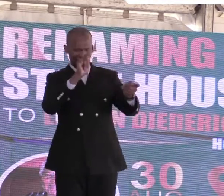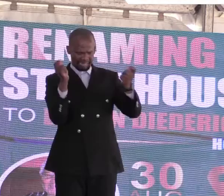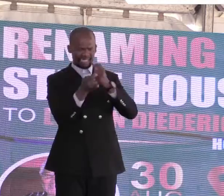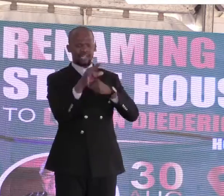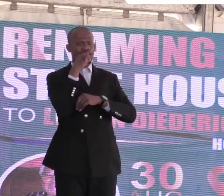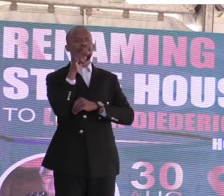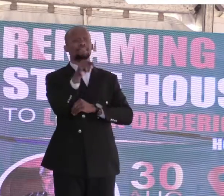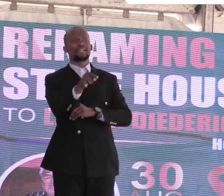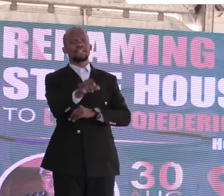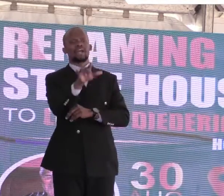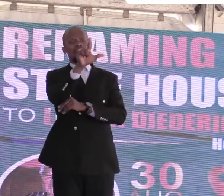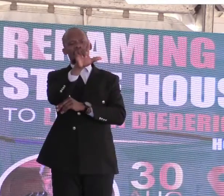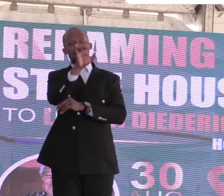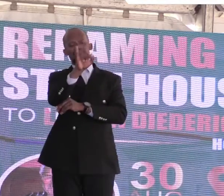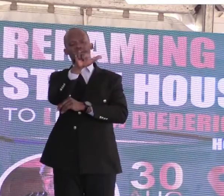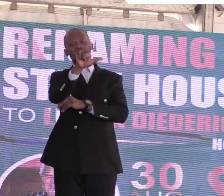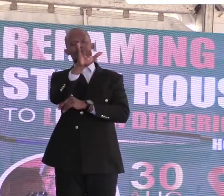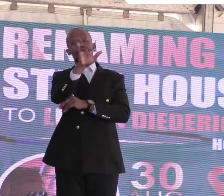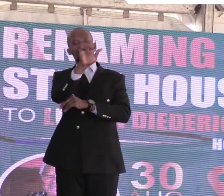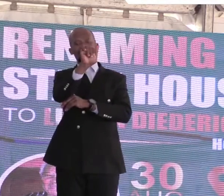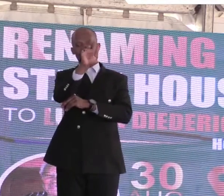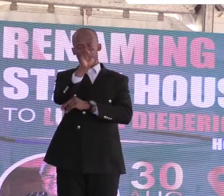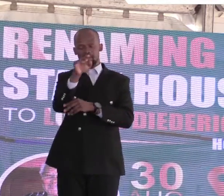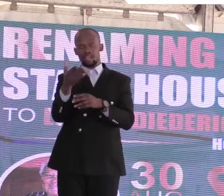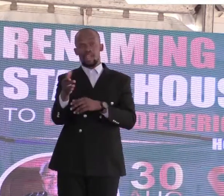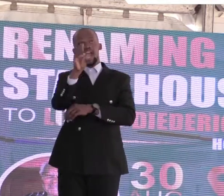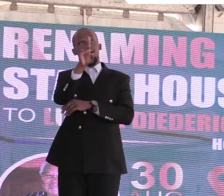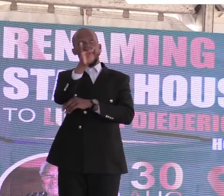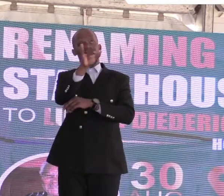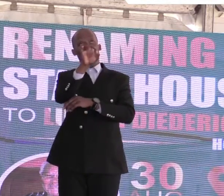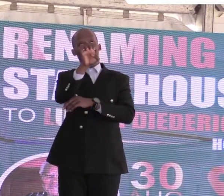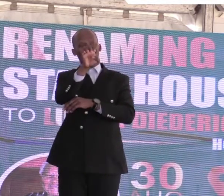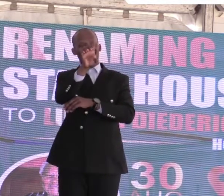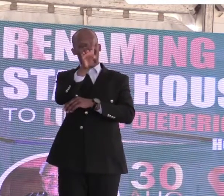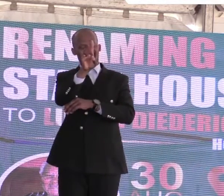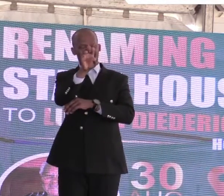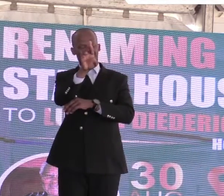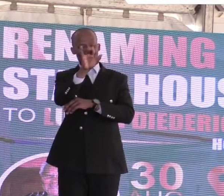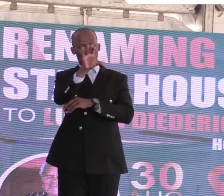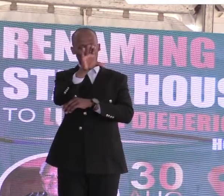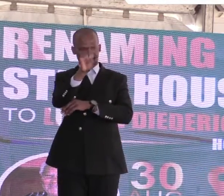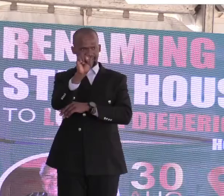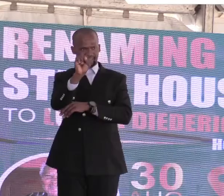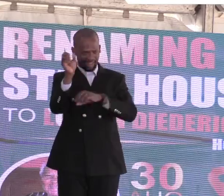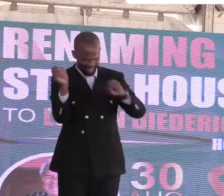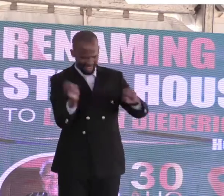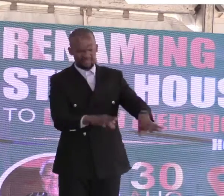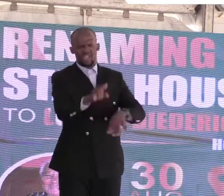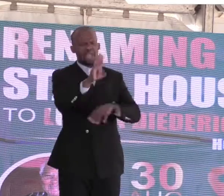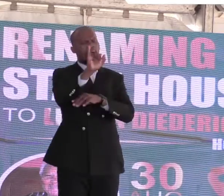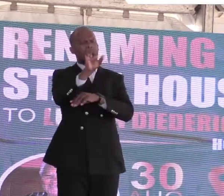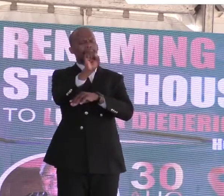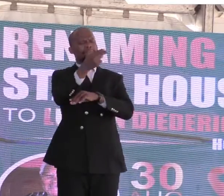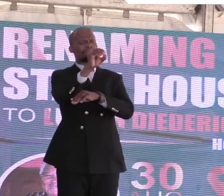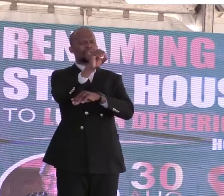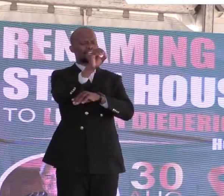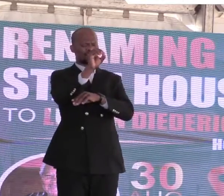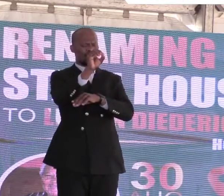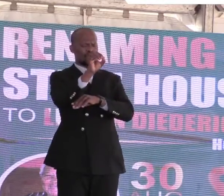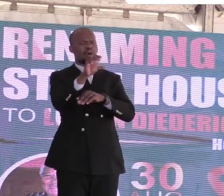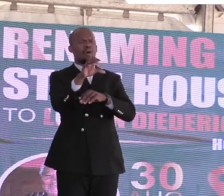it Lillian Diedericks House. Bishop State House